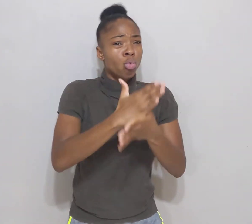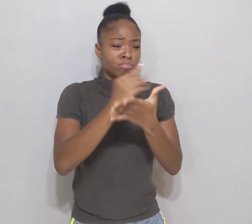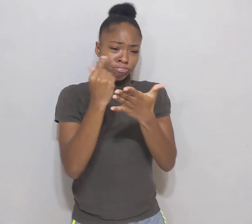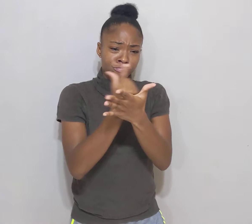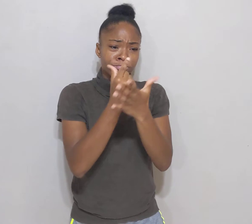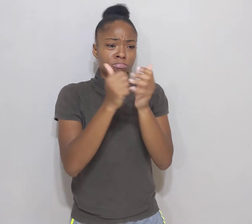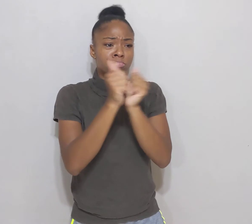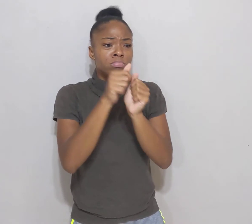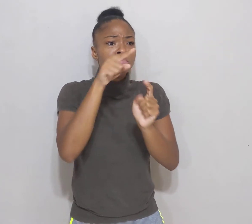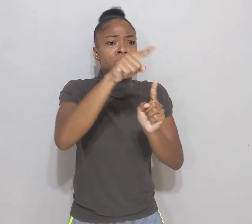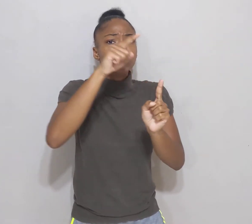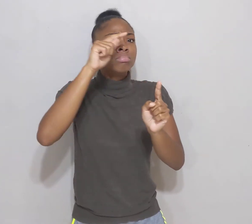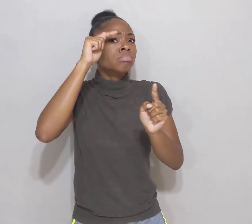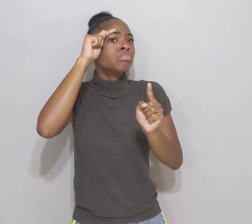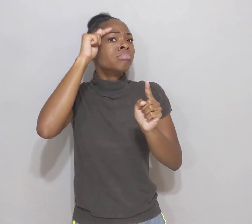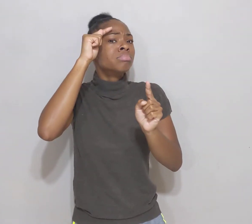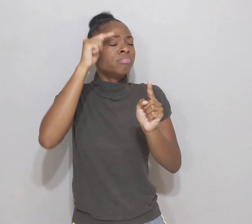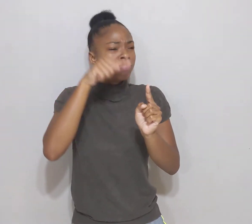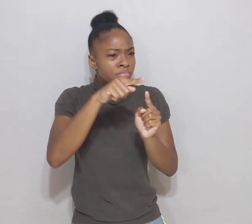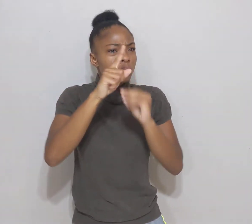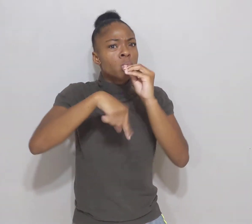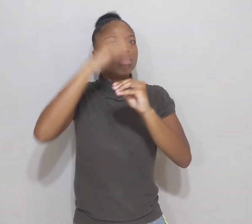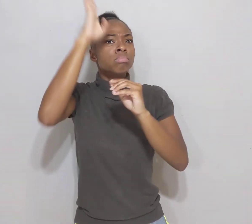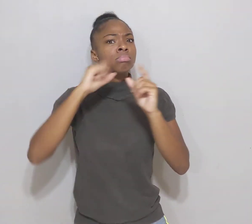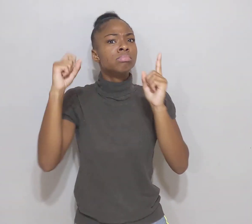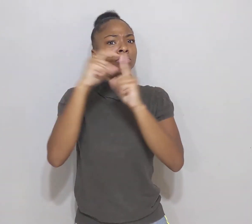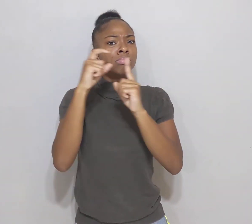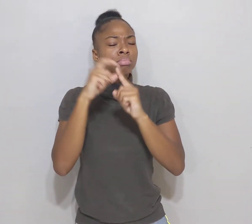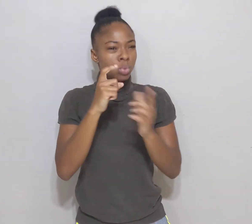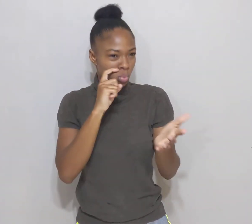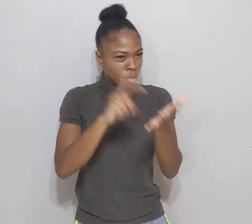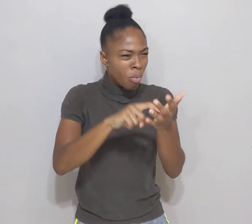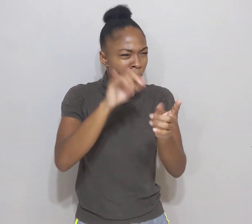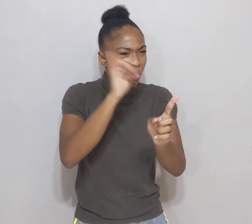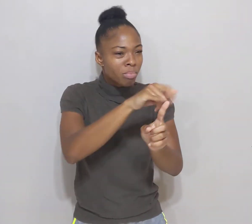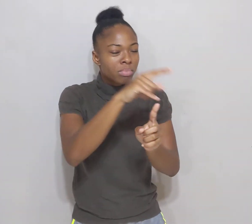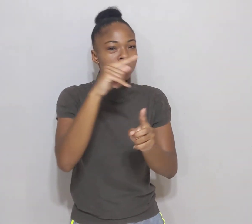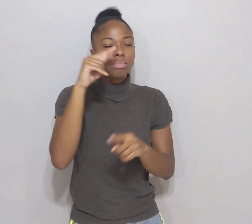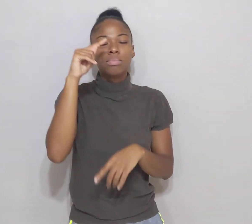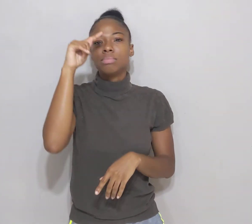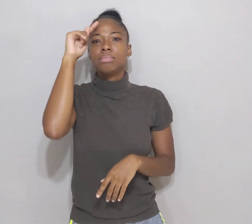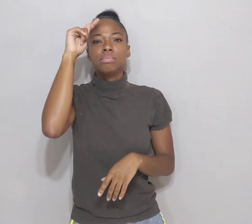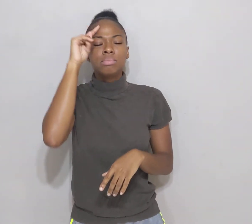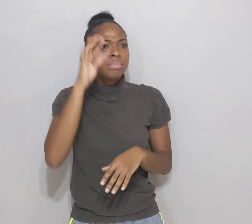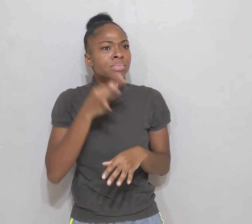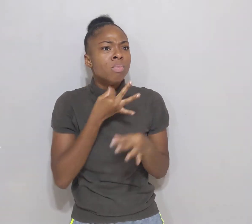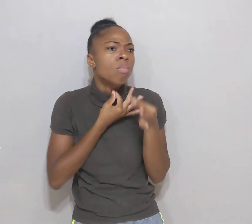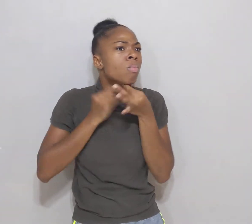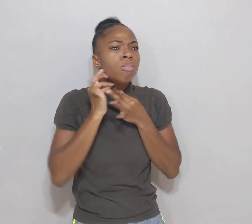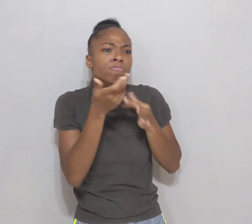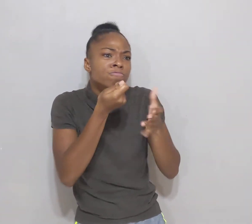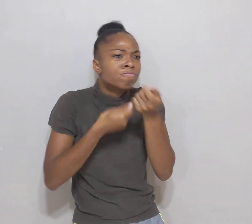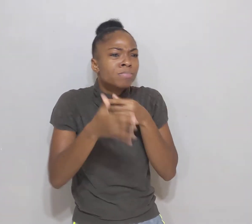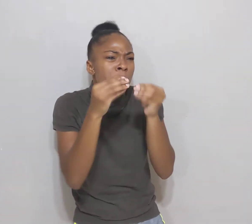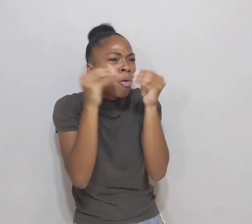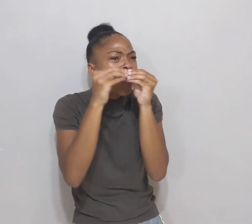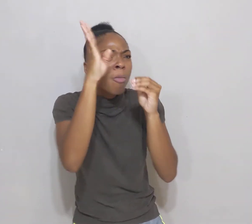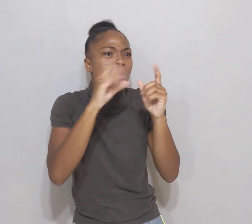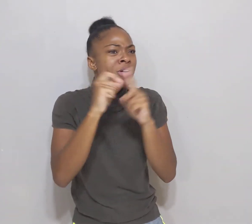as a team, just sharing the gospel with him, and we saw how he was so hungry for God's word and curious to